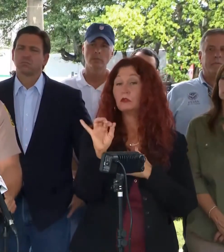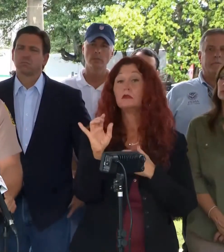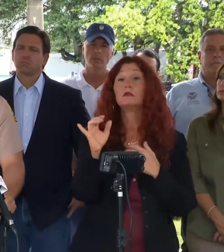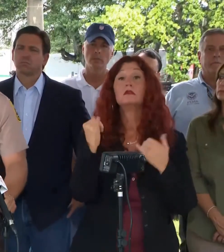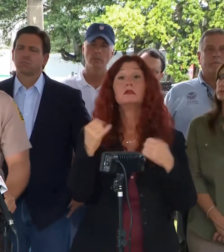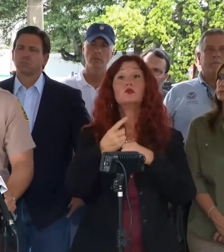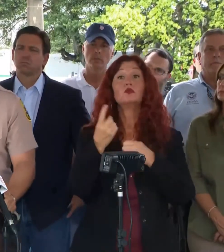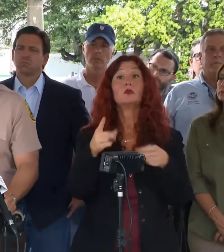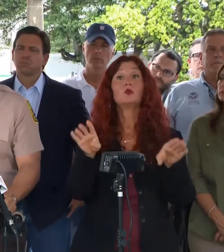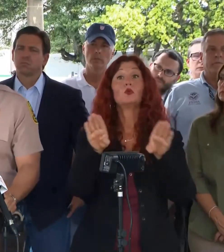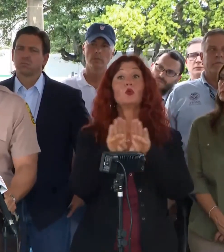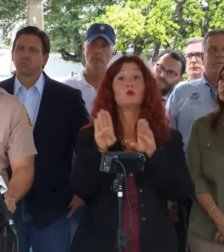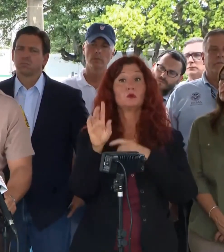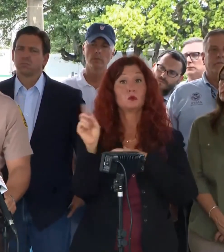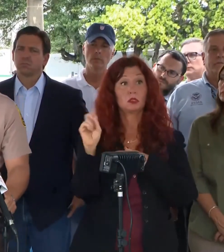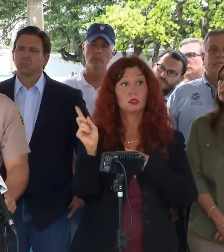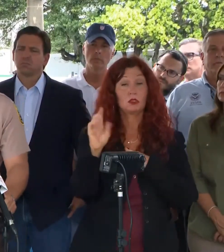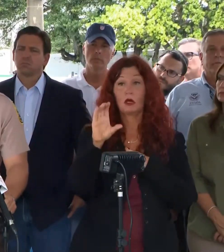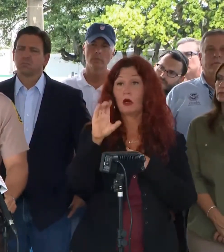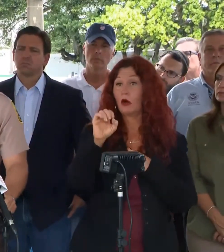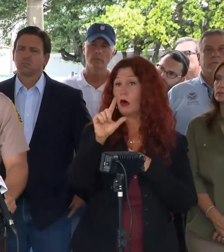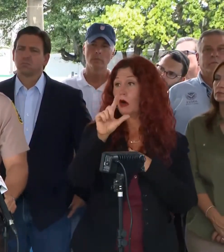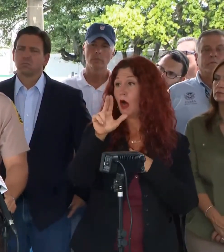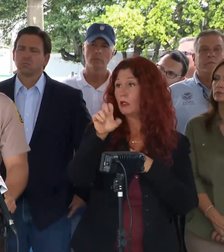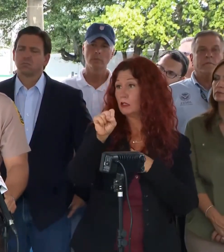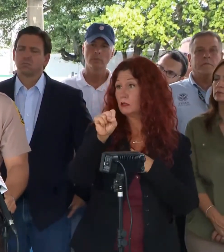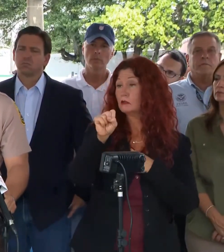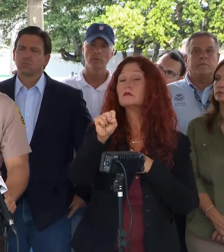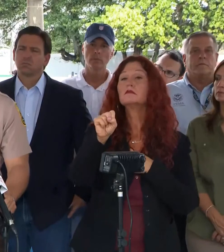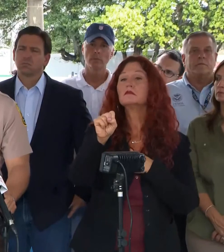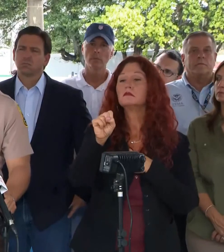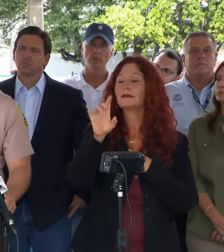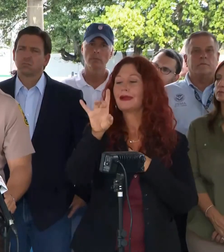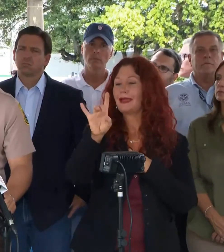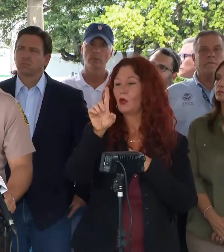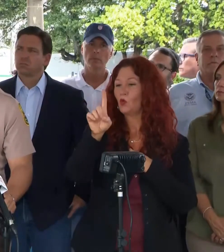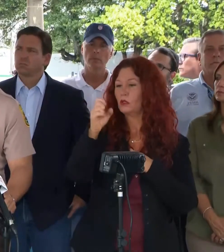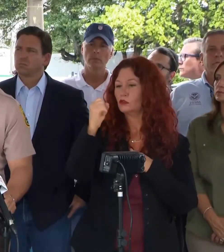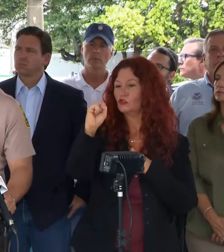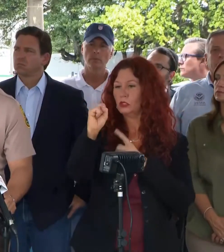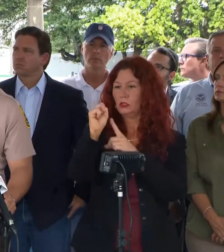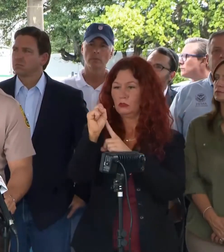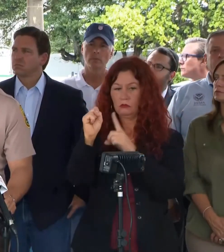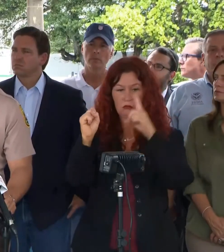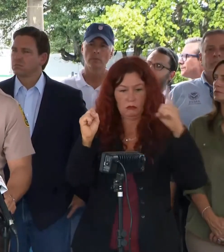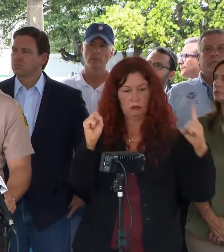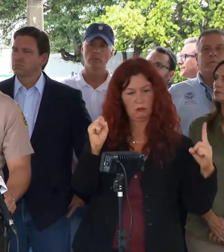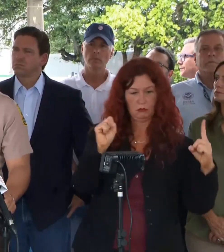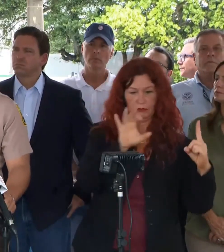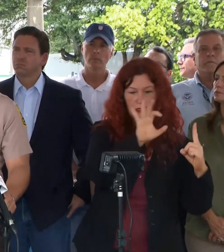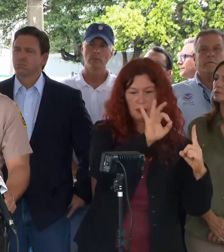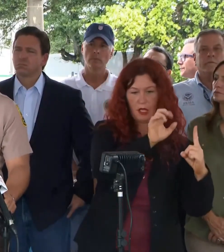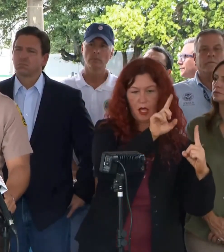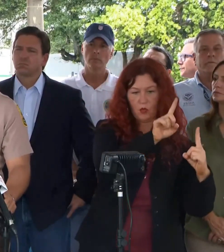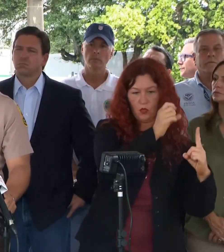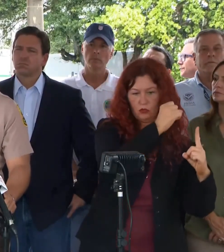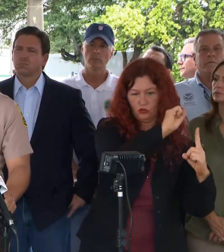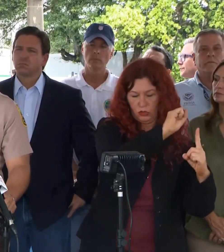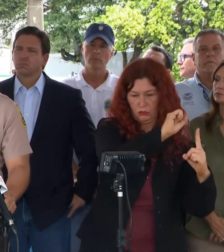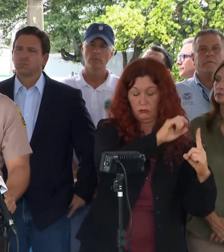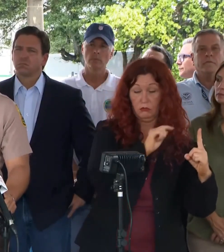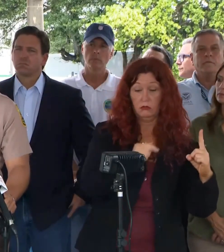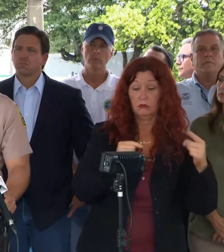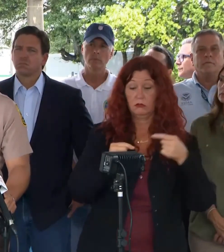today is going to be Collins Avenue from 8-1 Street to 9-1 Street, and from Harding